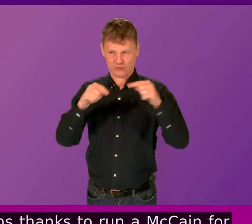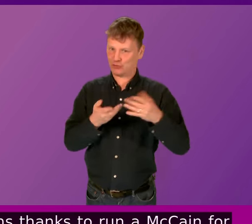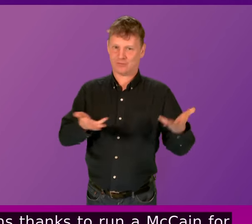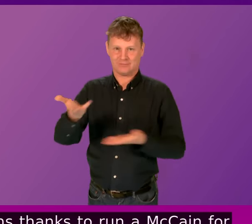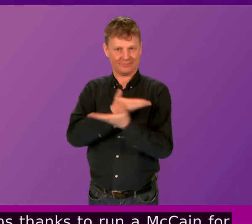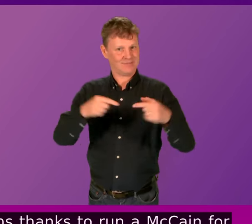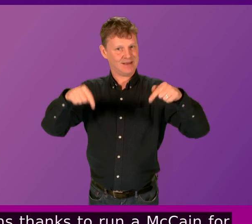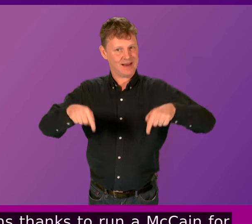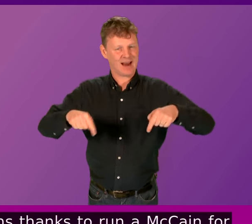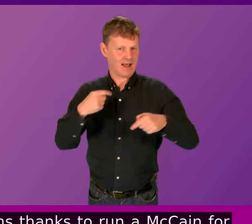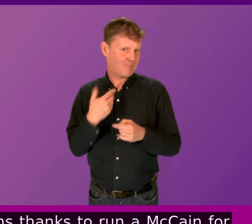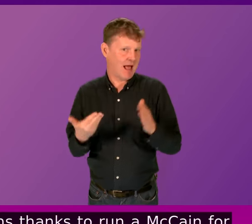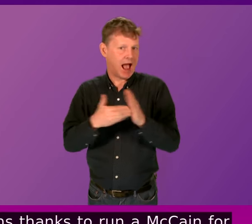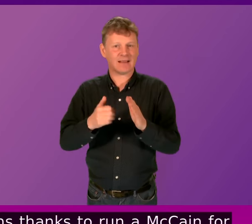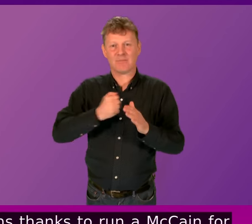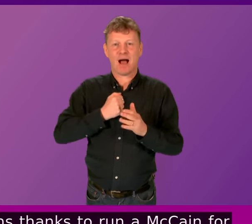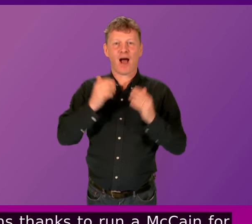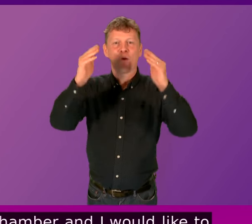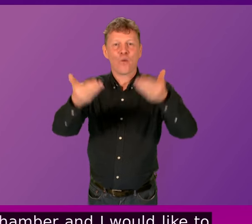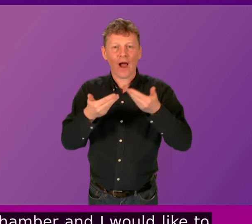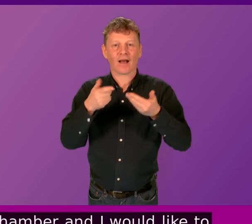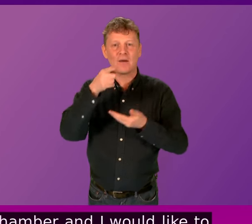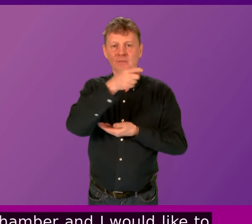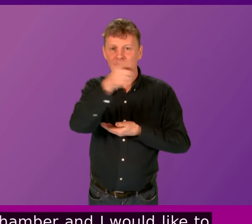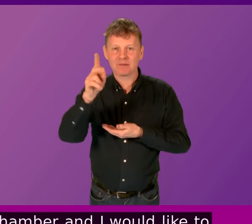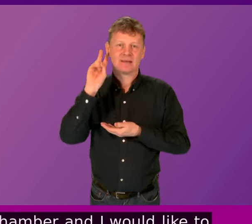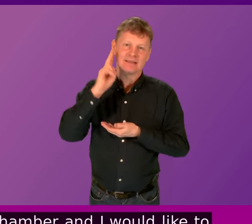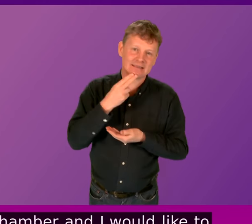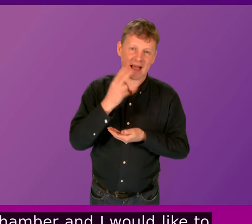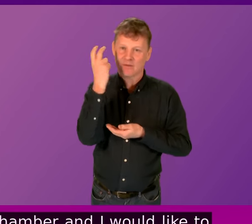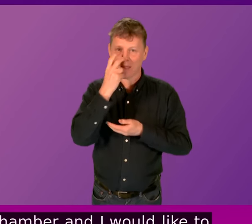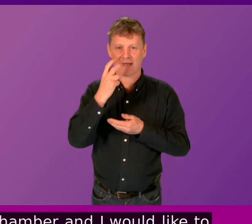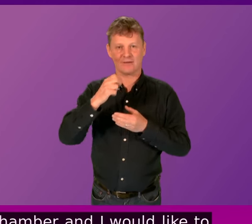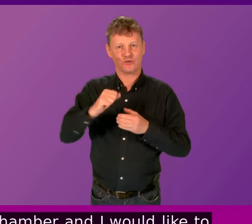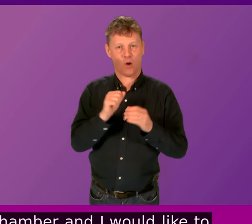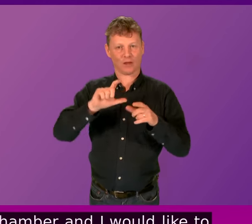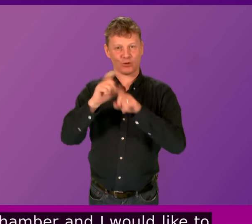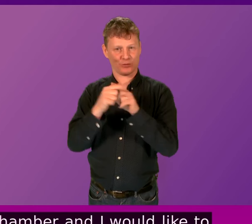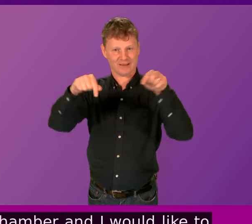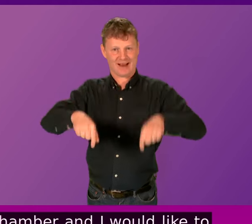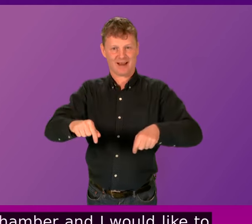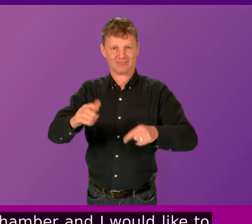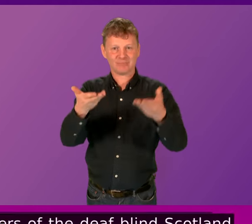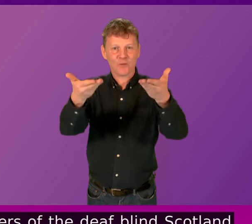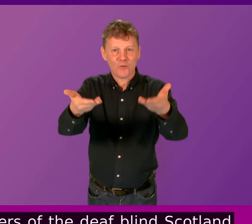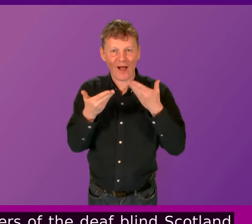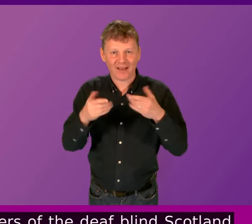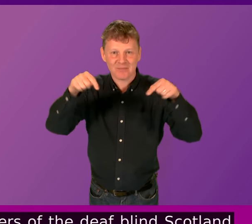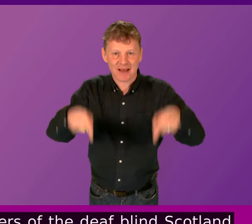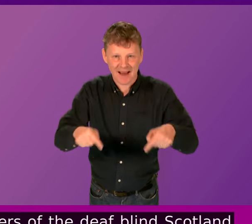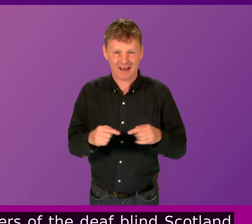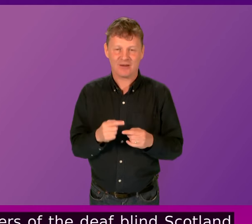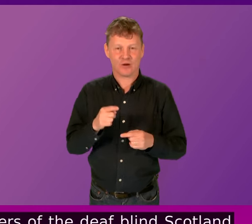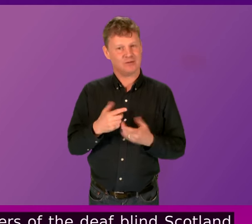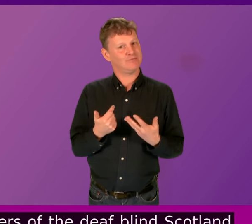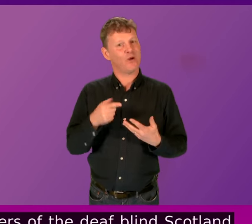to add my welcome to members of the Deaf Blind Scotland community. Welcome to the Chamber. You've welcomed